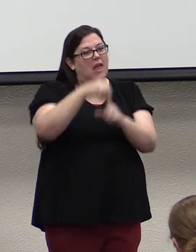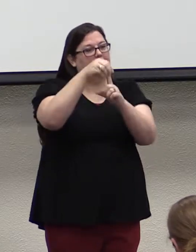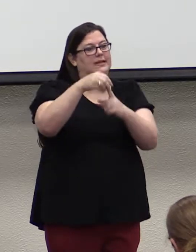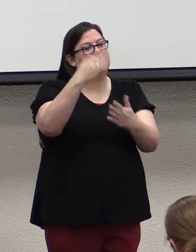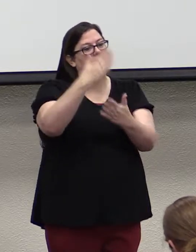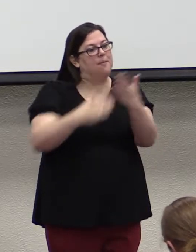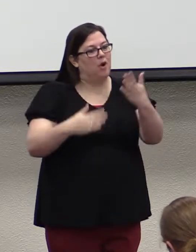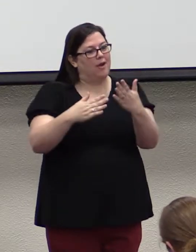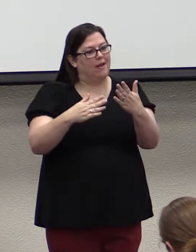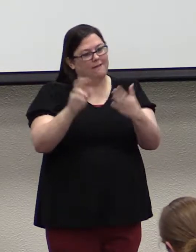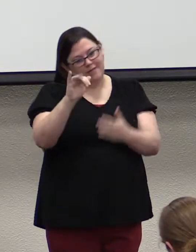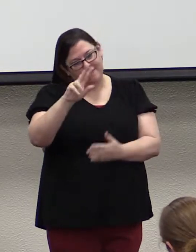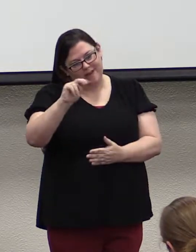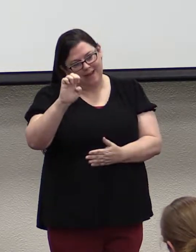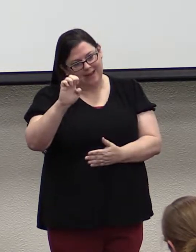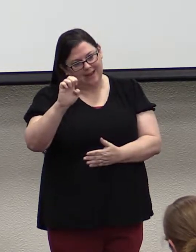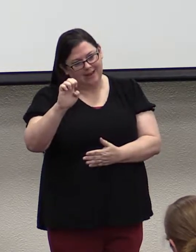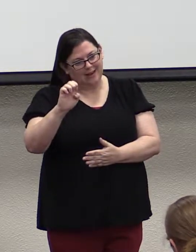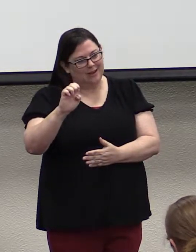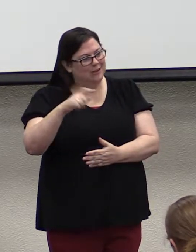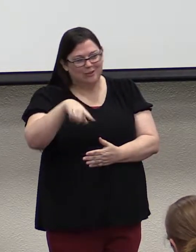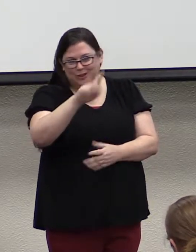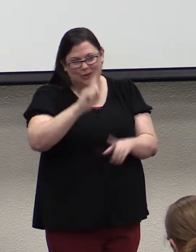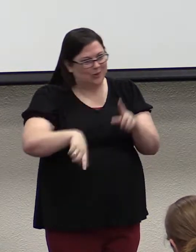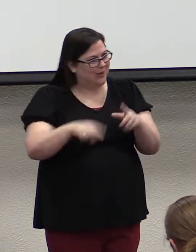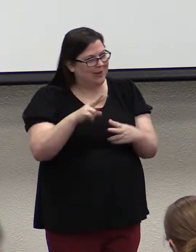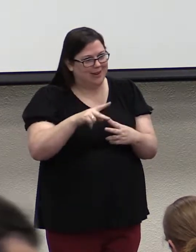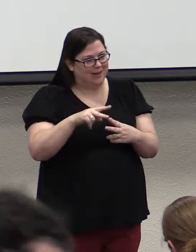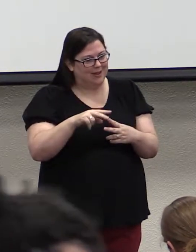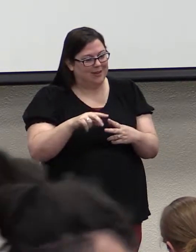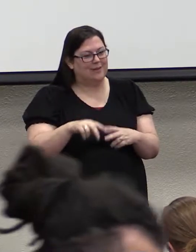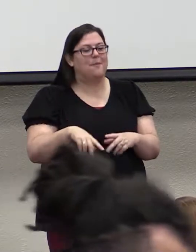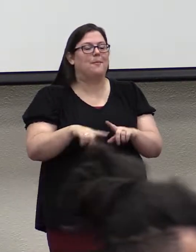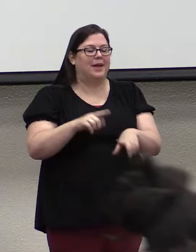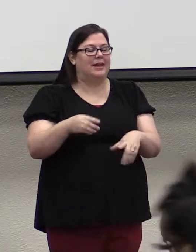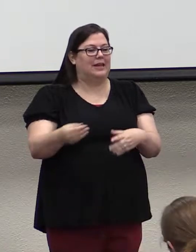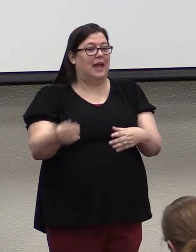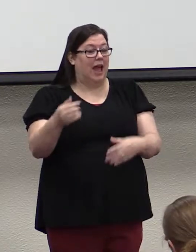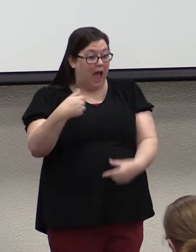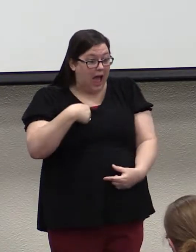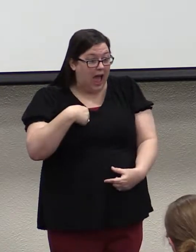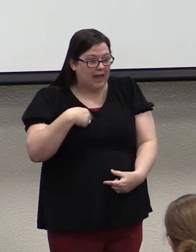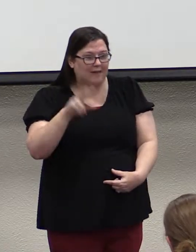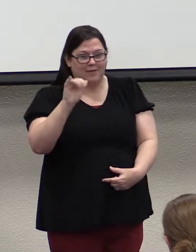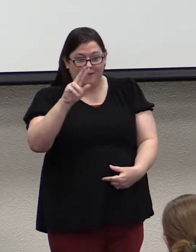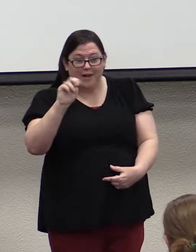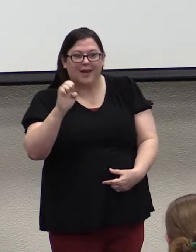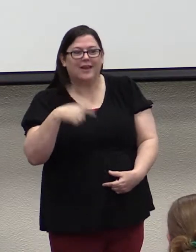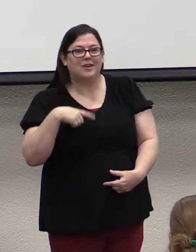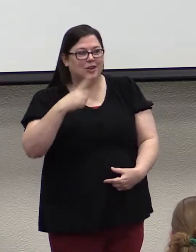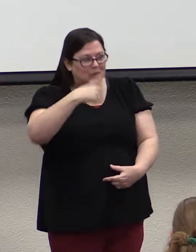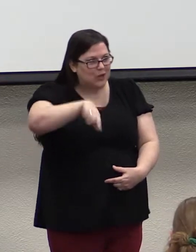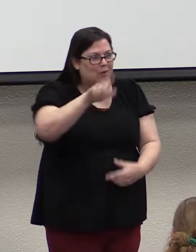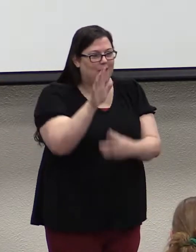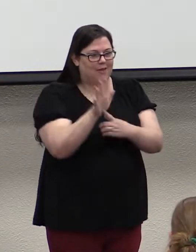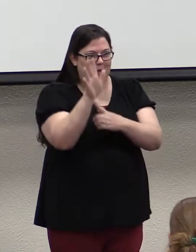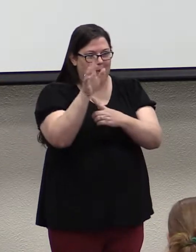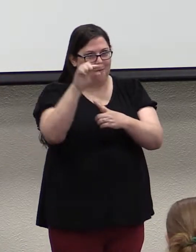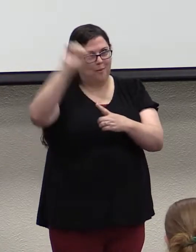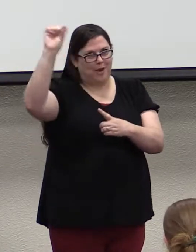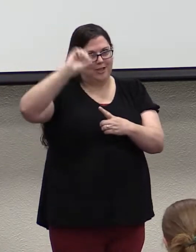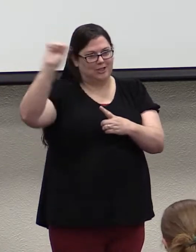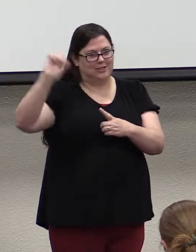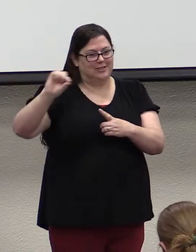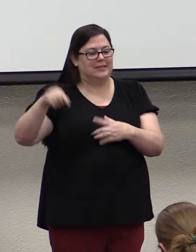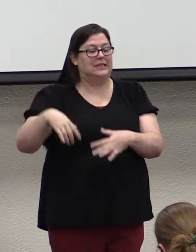me. I am the vine, and you are the branches. Whoever abides in me and I in him, he it is that bears much